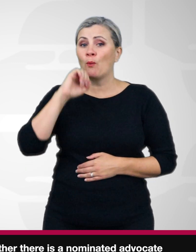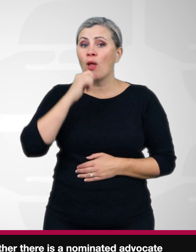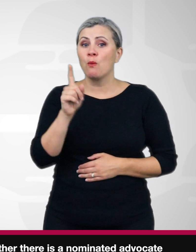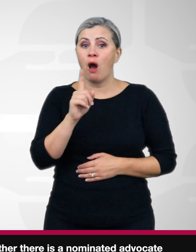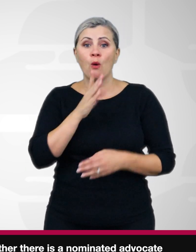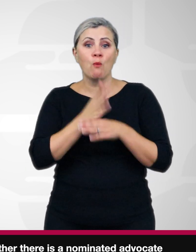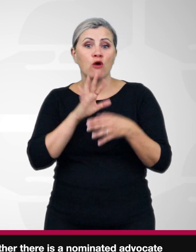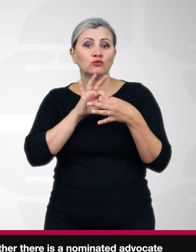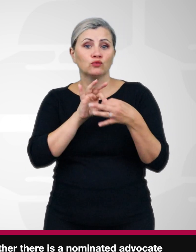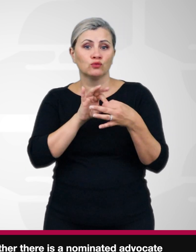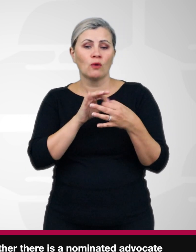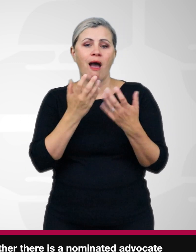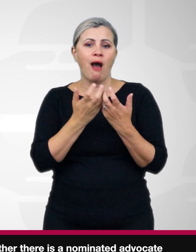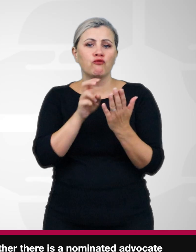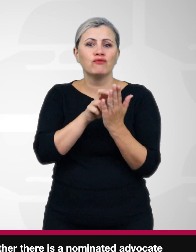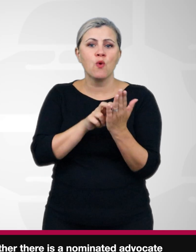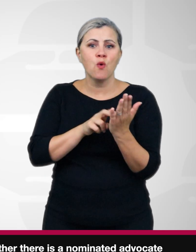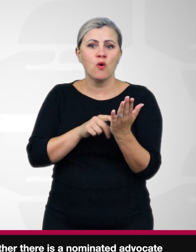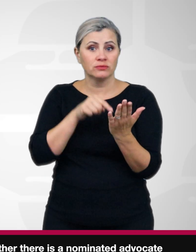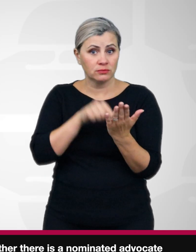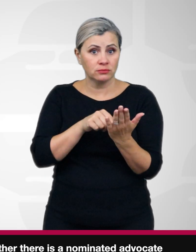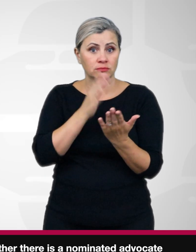We will work to record whether there is a nominated advocate